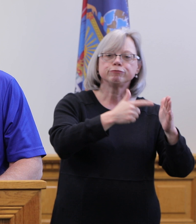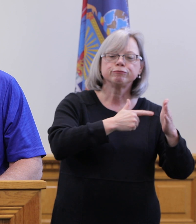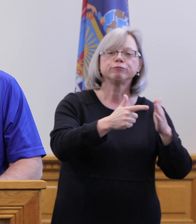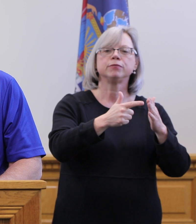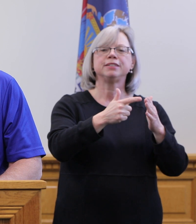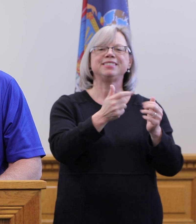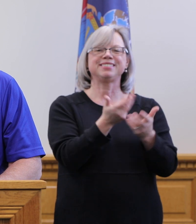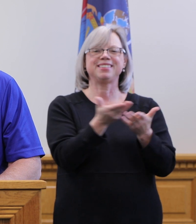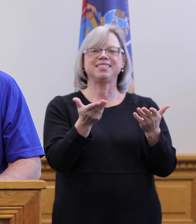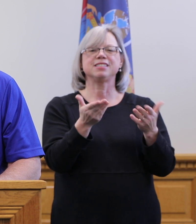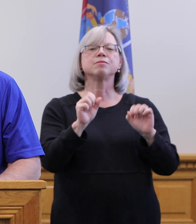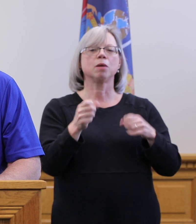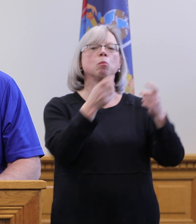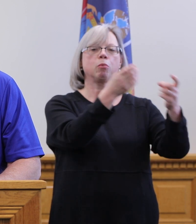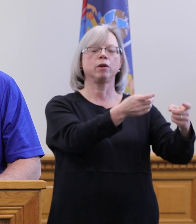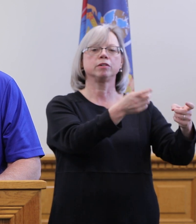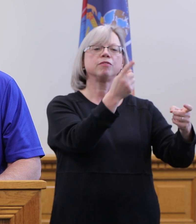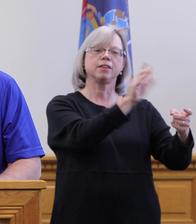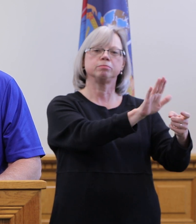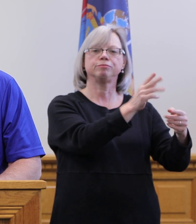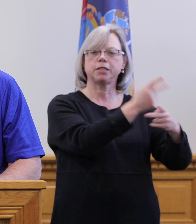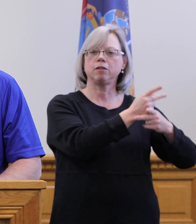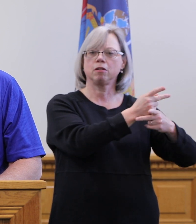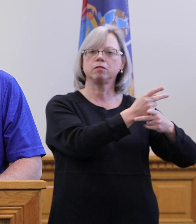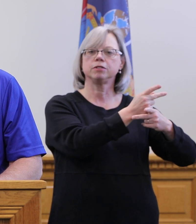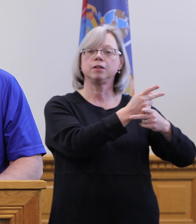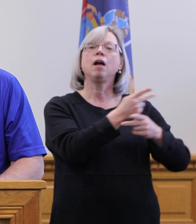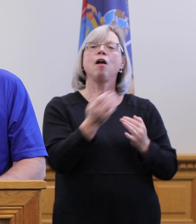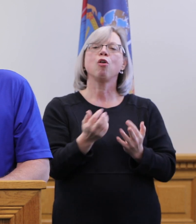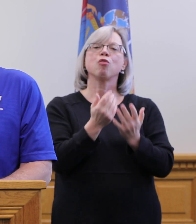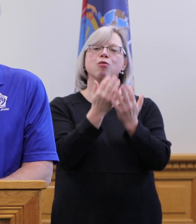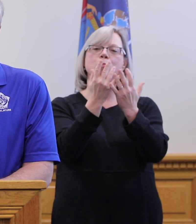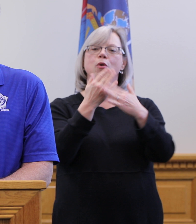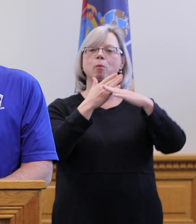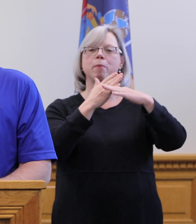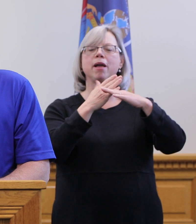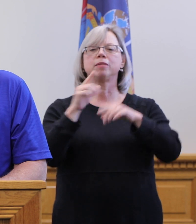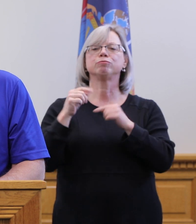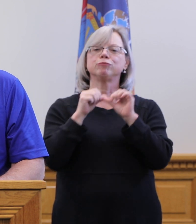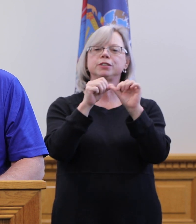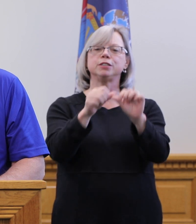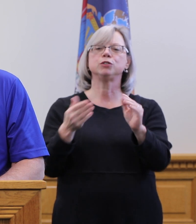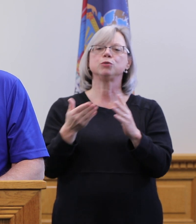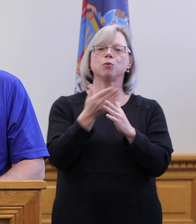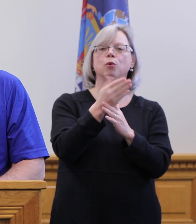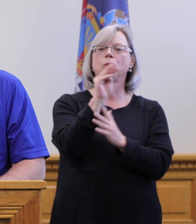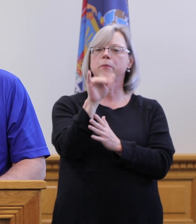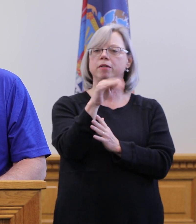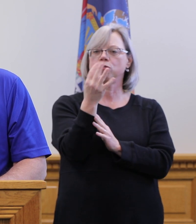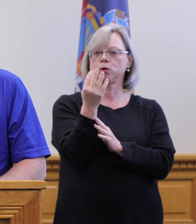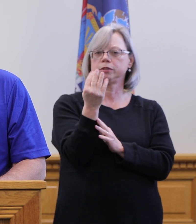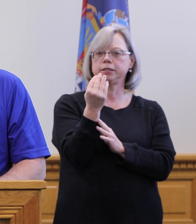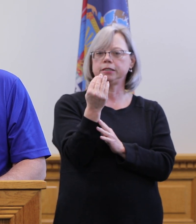the New York State burn ban remains in effect through May 14th. There is more information about these programs on the county government